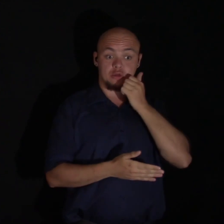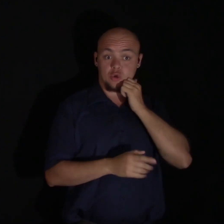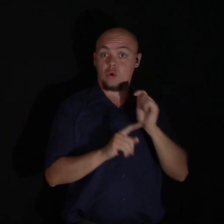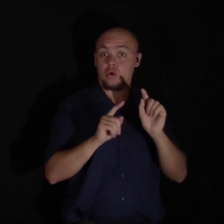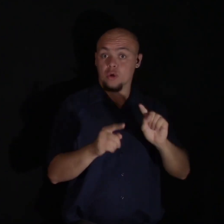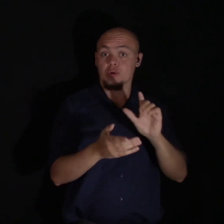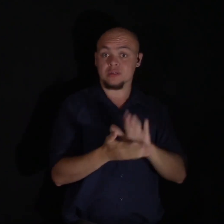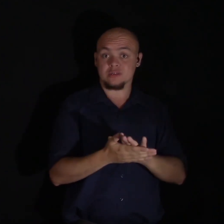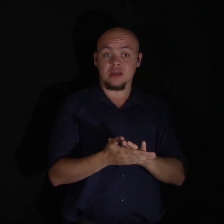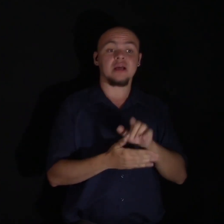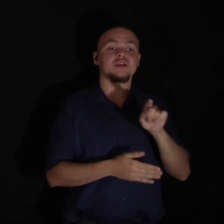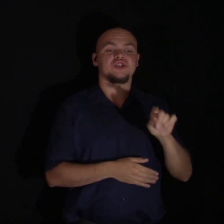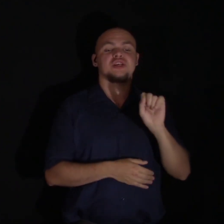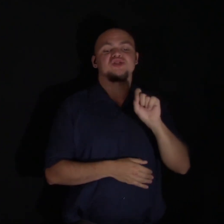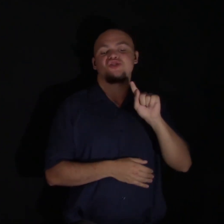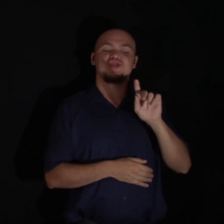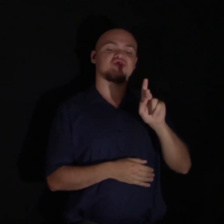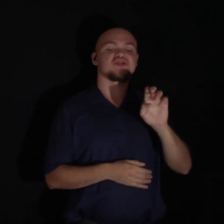is stoked to be there.